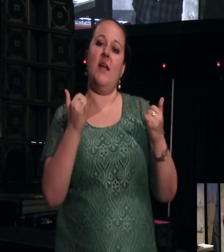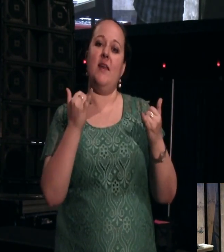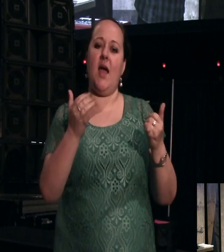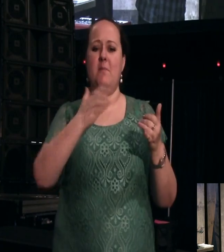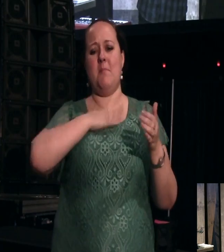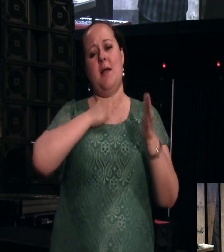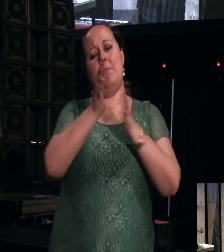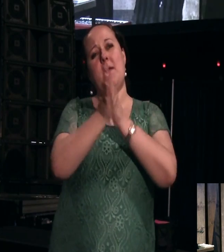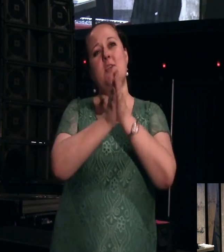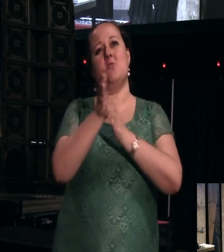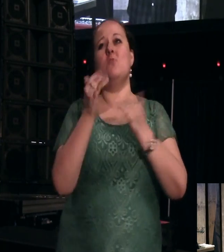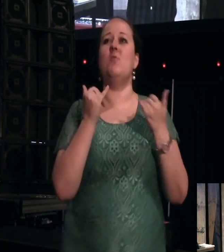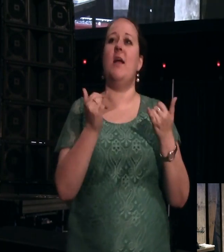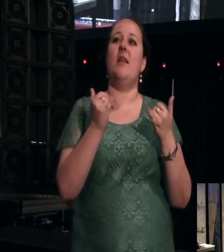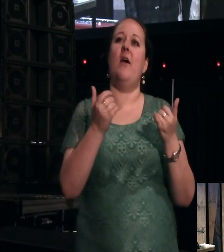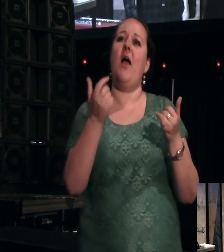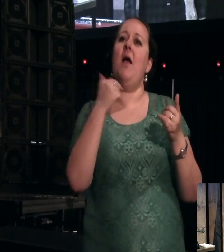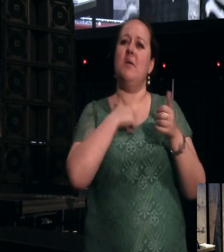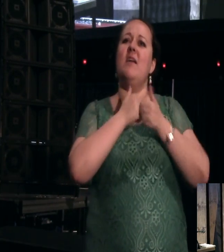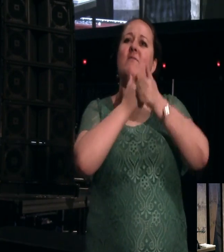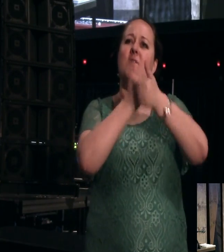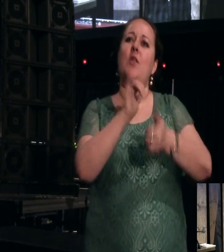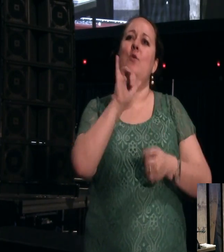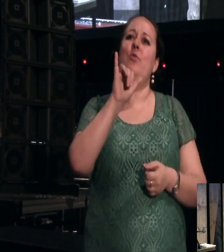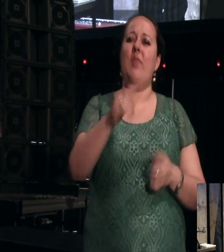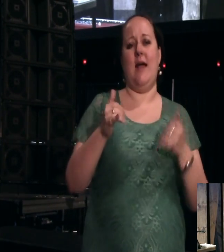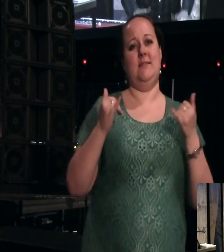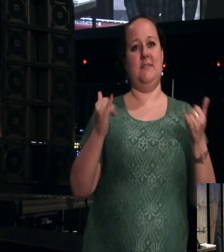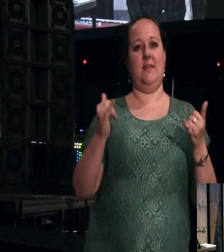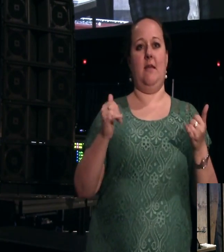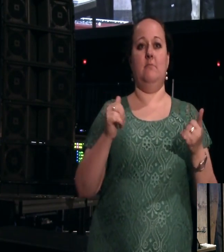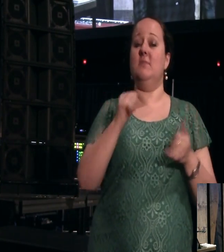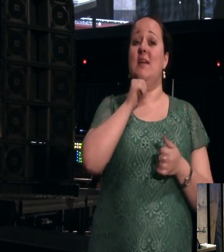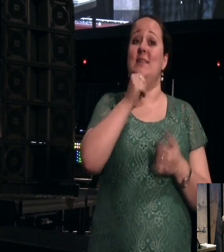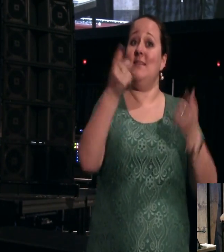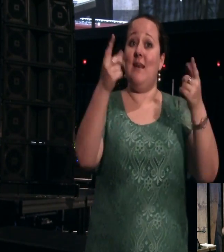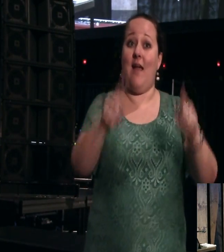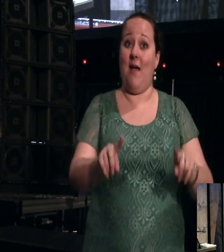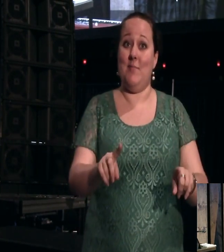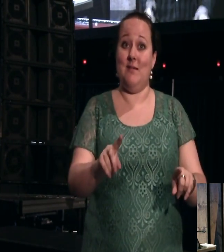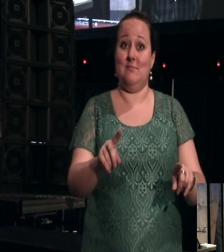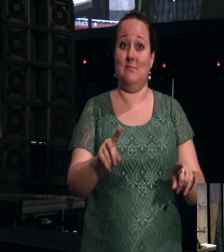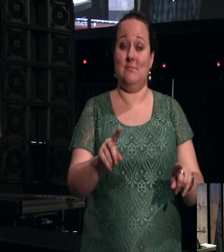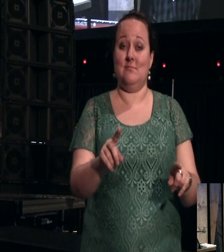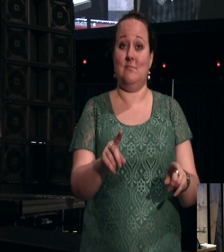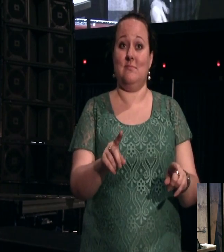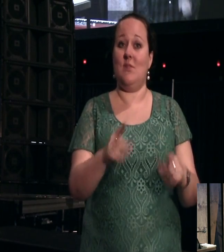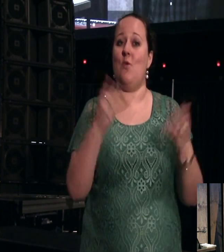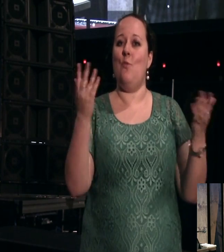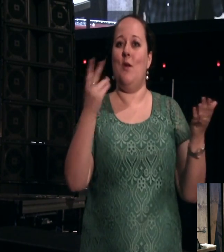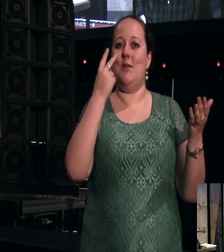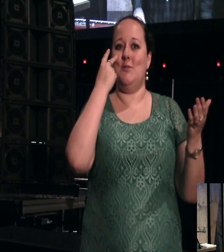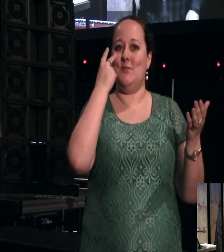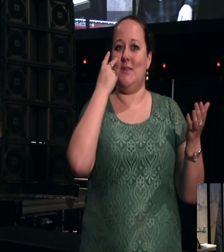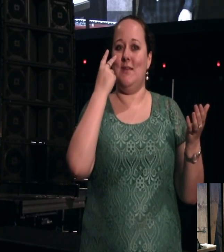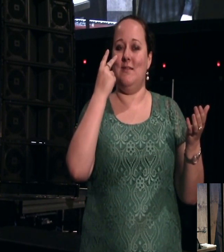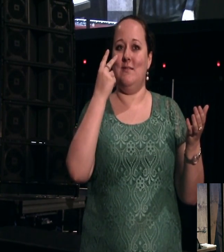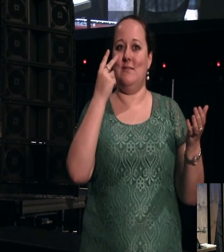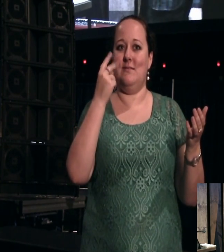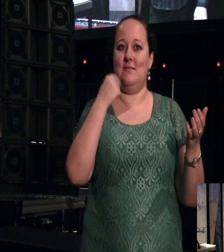know what feels good right now? What am I passionate about right now? Let me just follow my heart. That did not